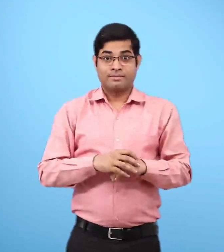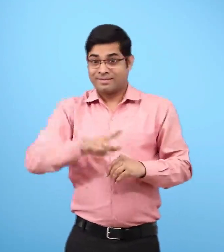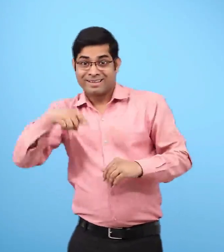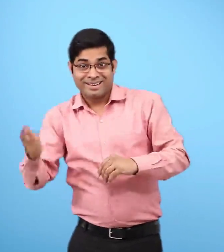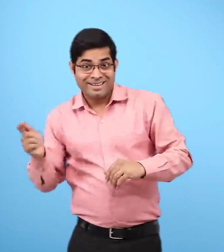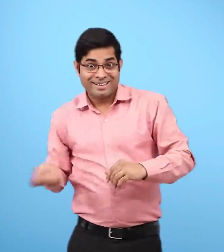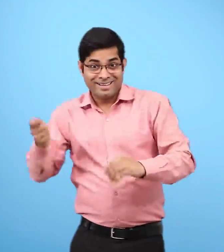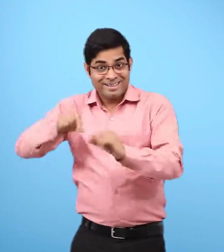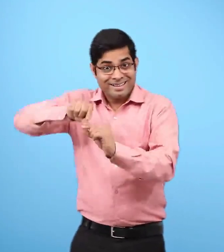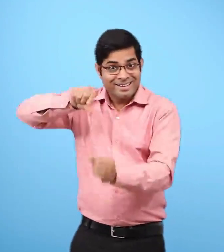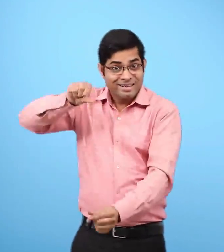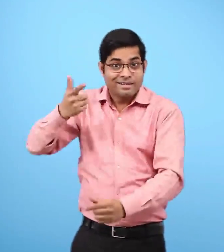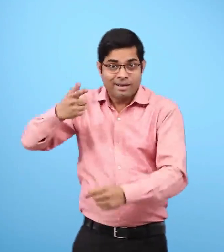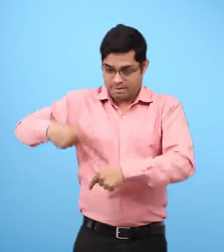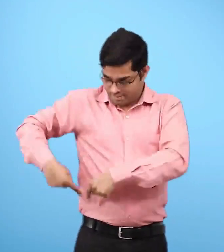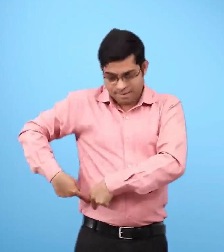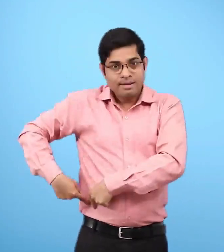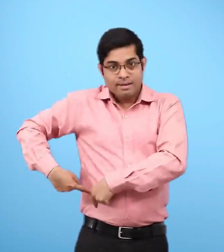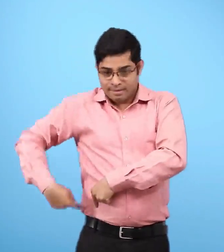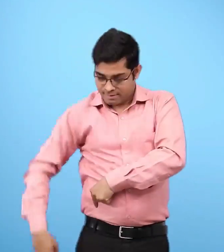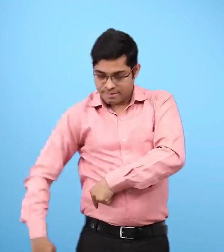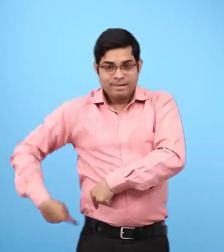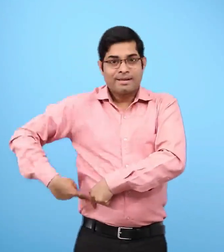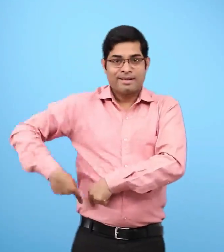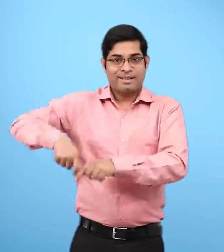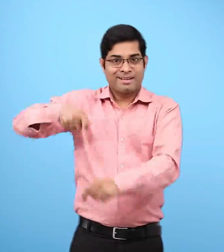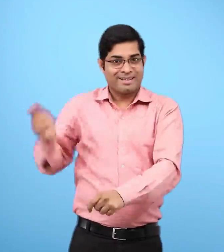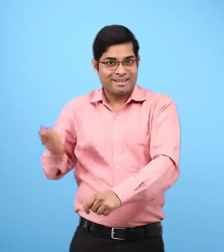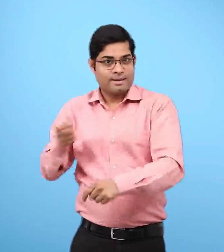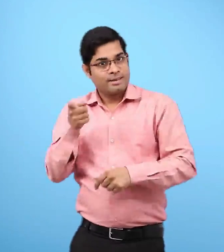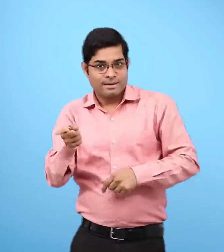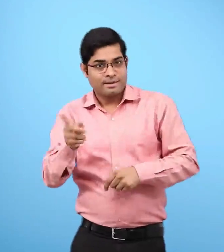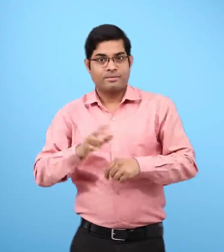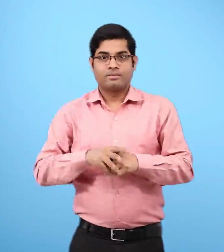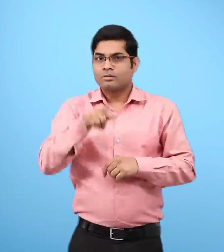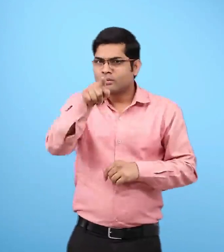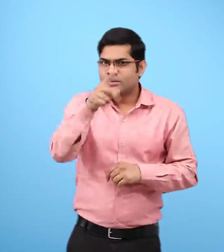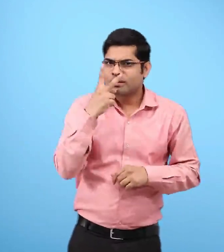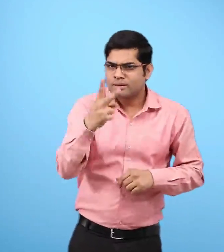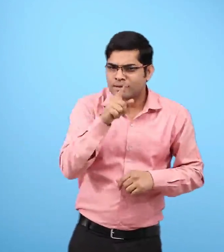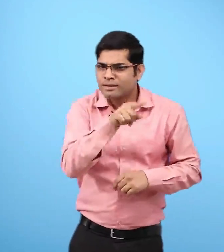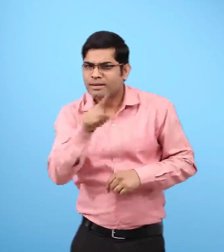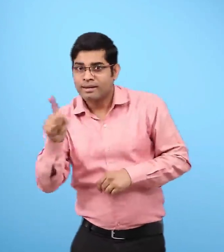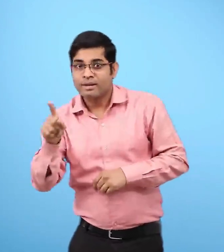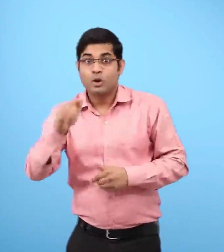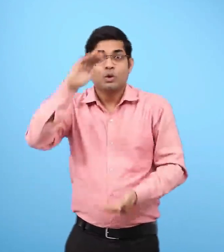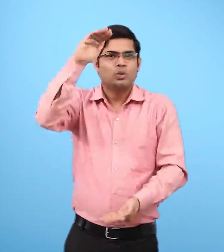Stick 3 will reach your waist if kept on floor. You have to